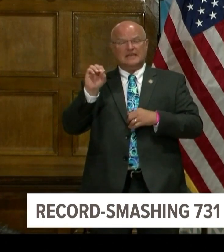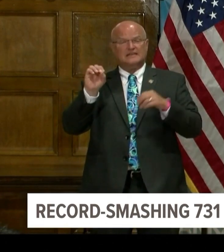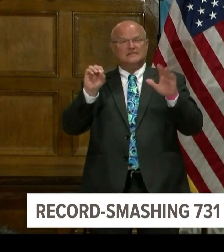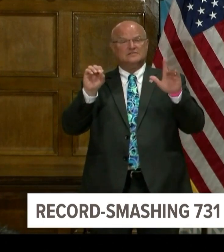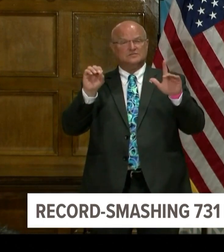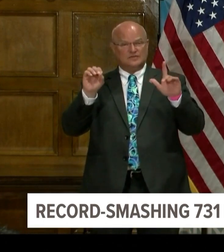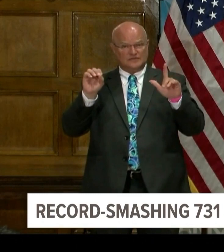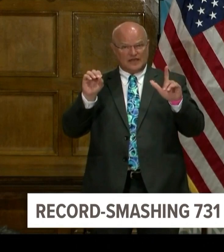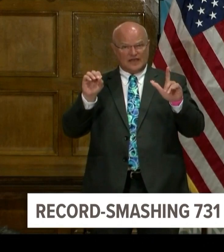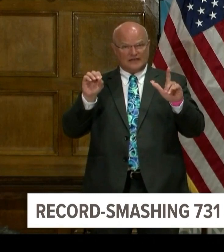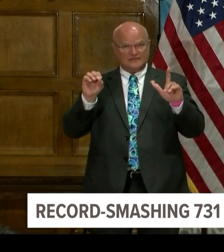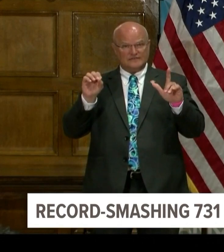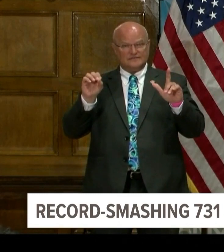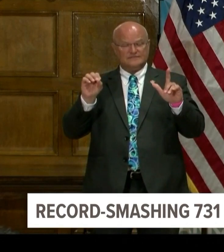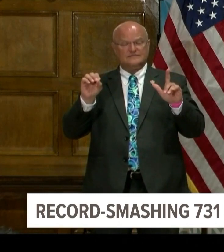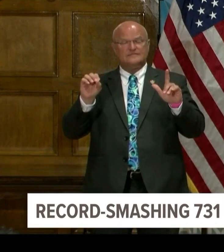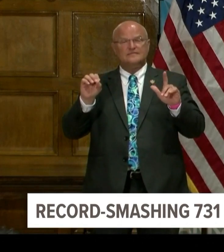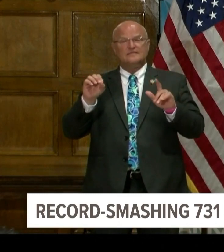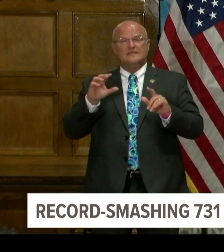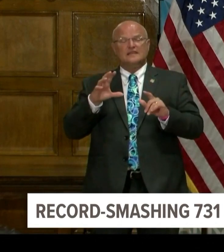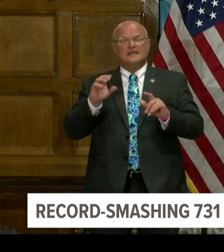new cases, and